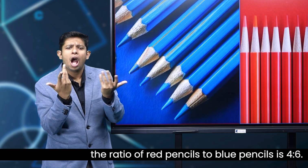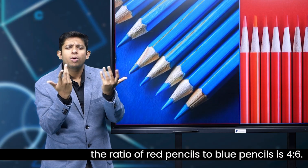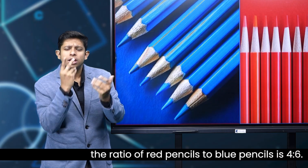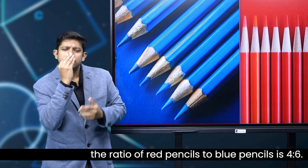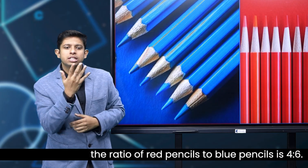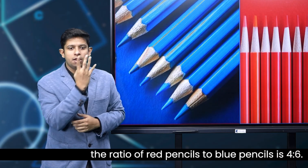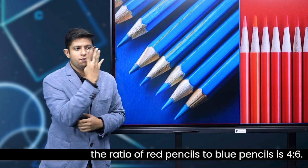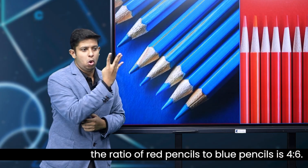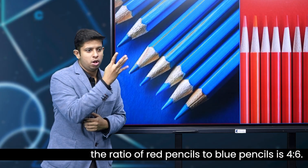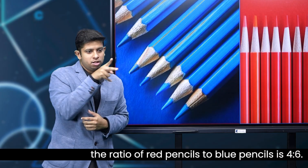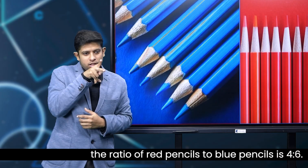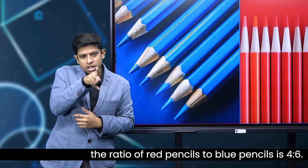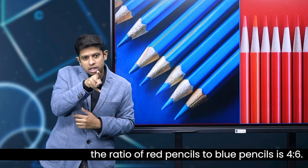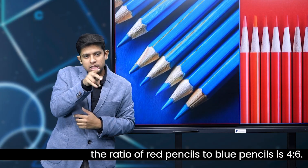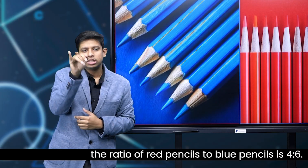blue pencils is 4:6.